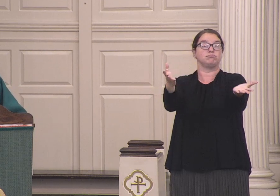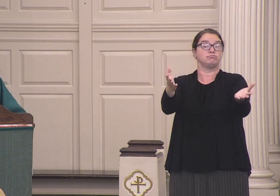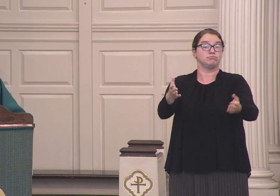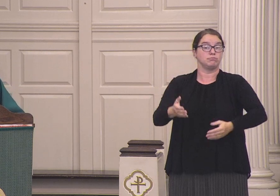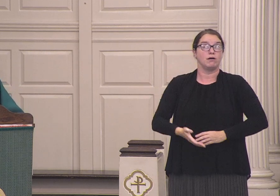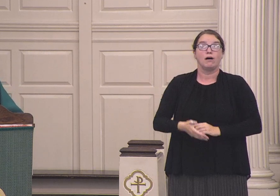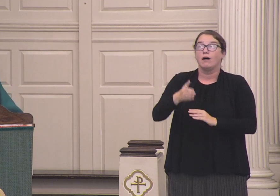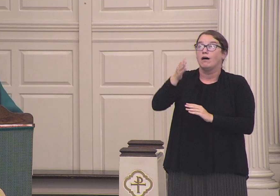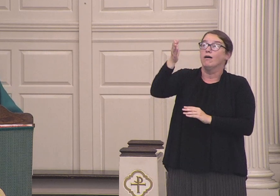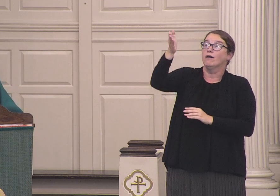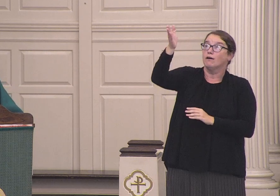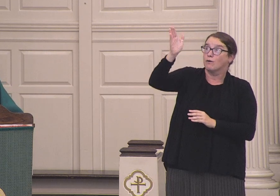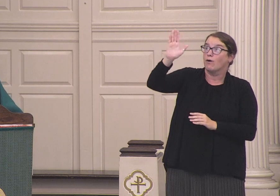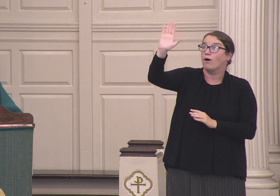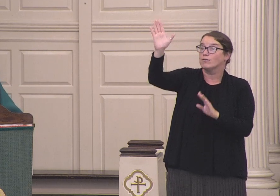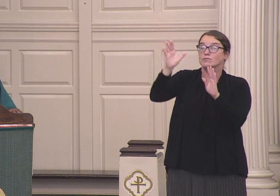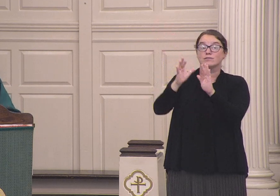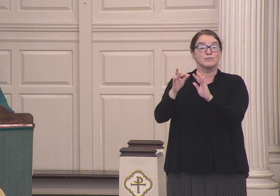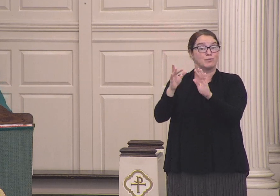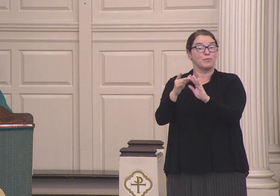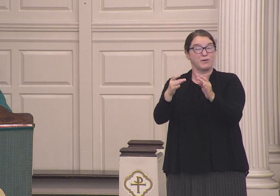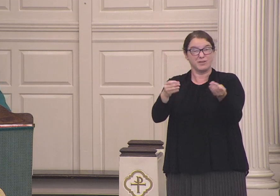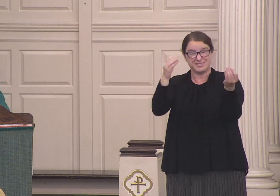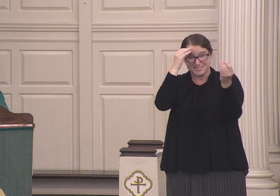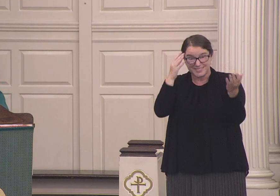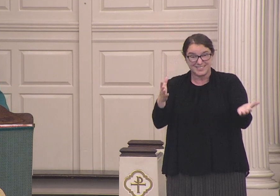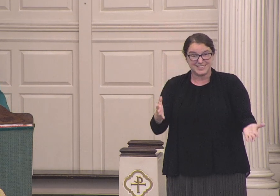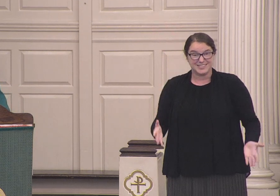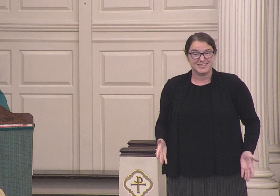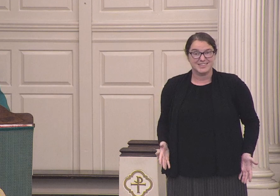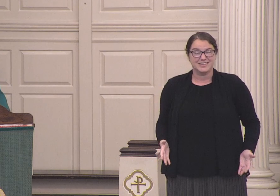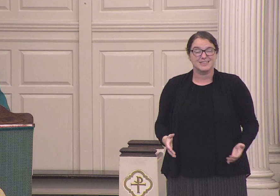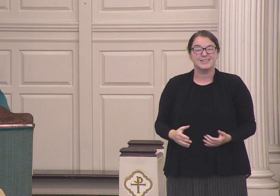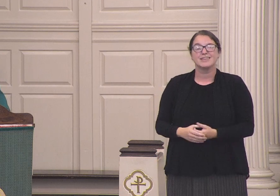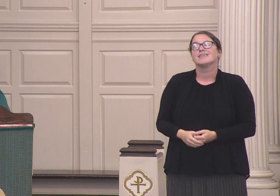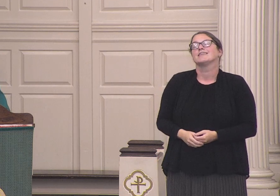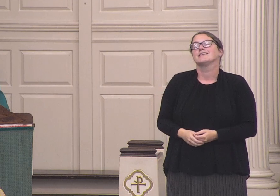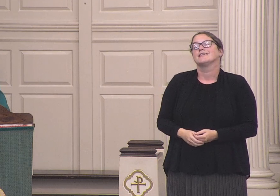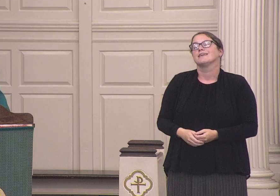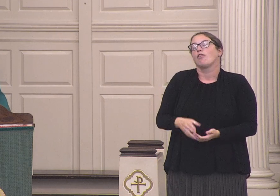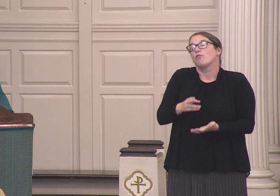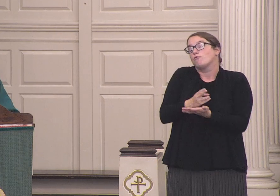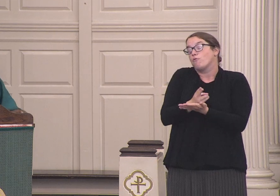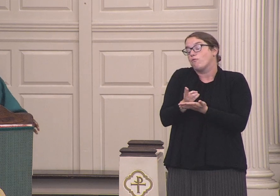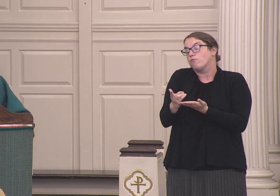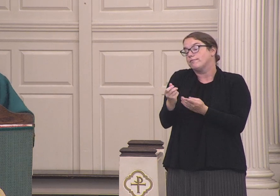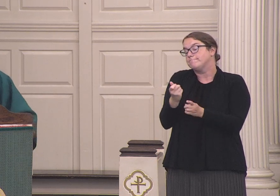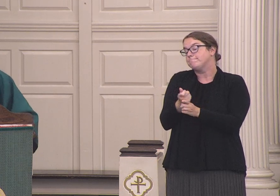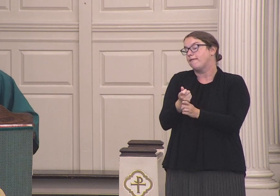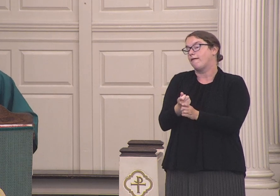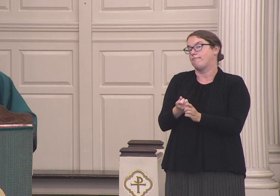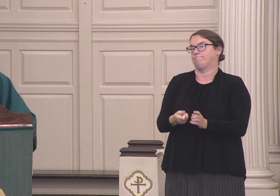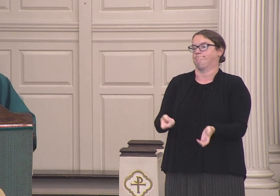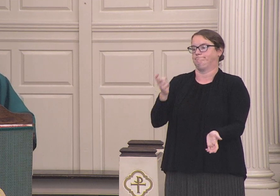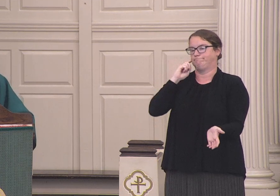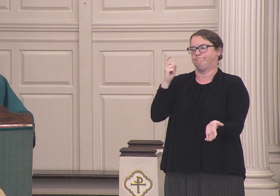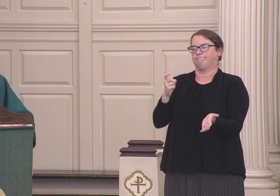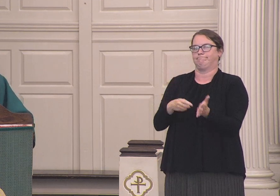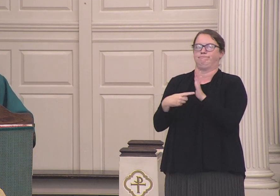of God, to testify to the truth, to be witnesses to